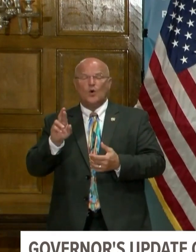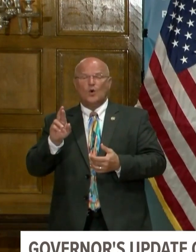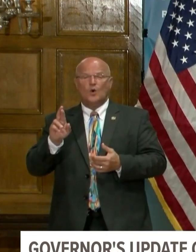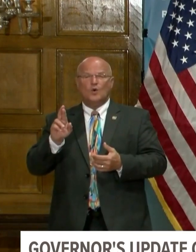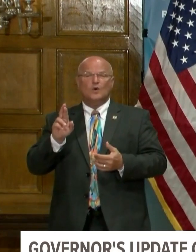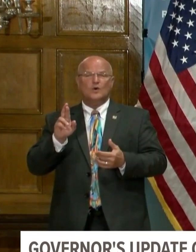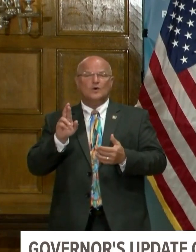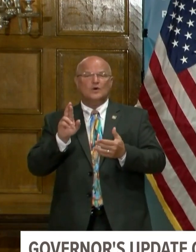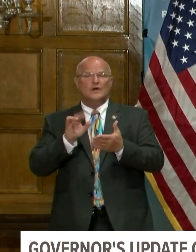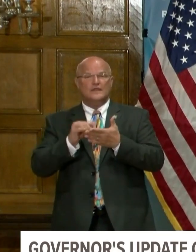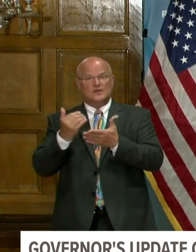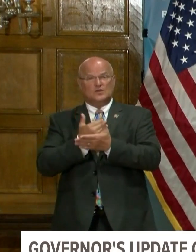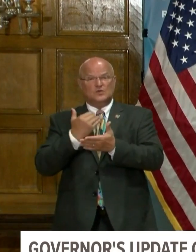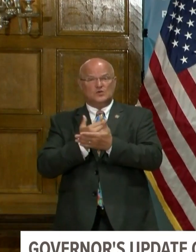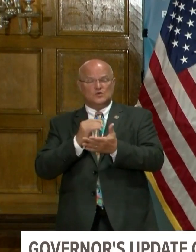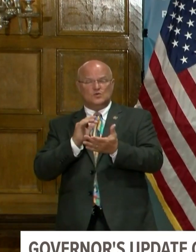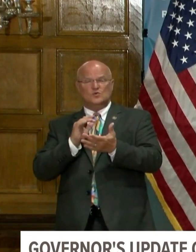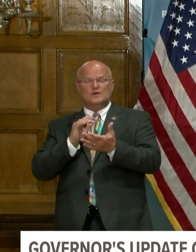the